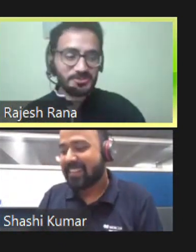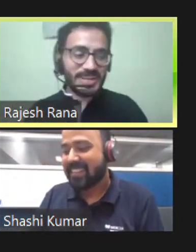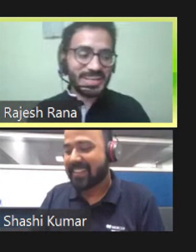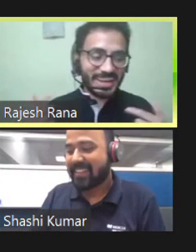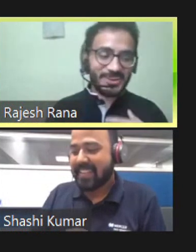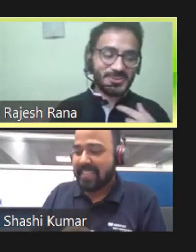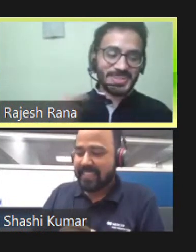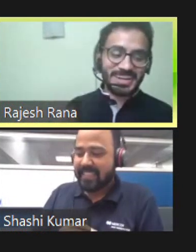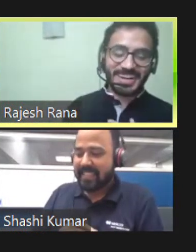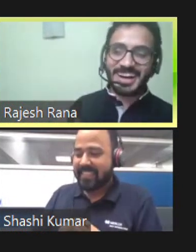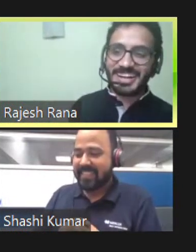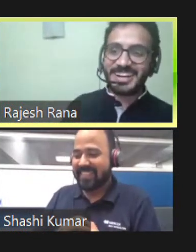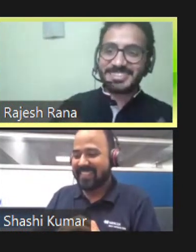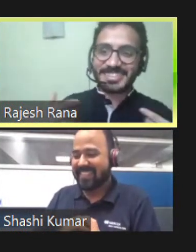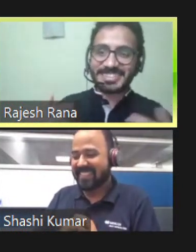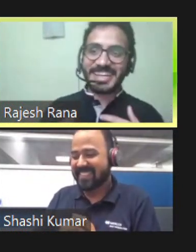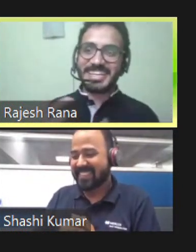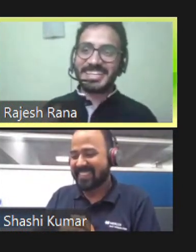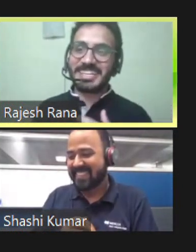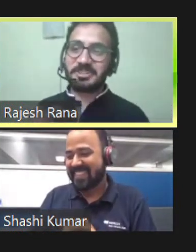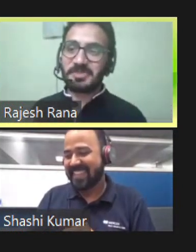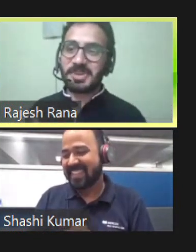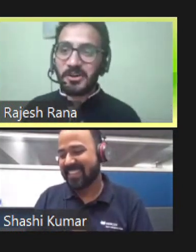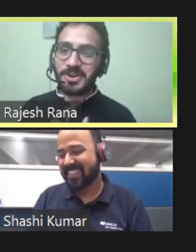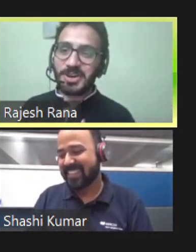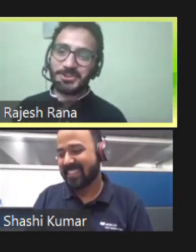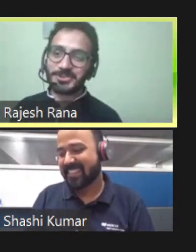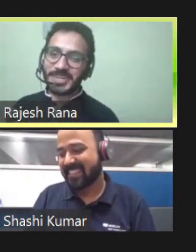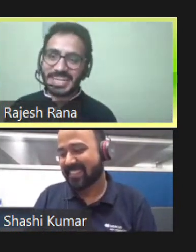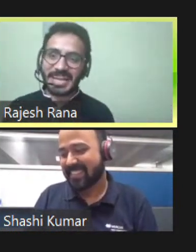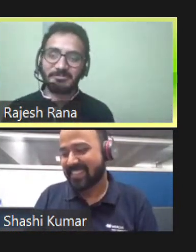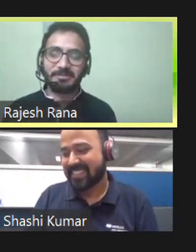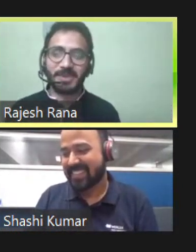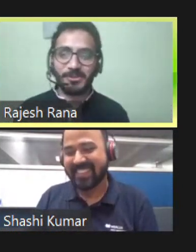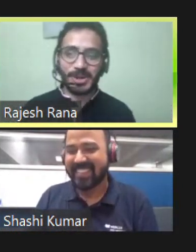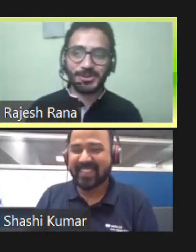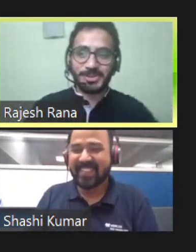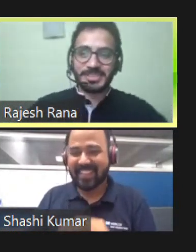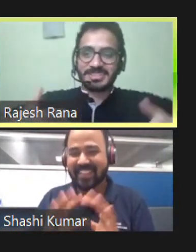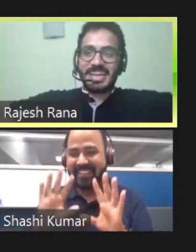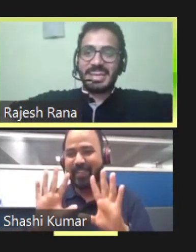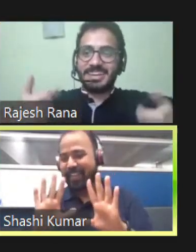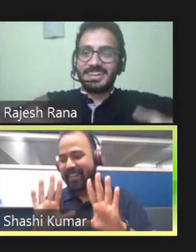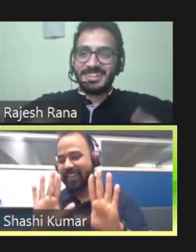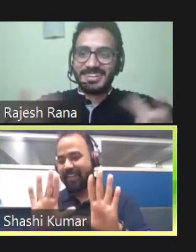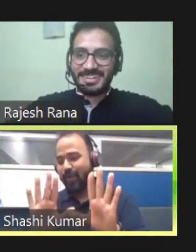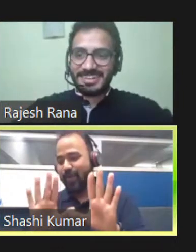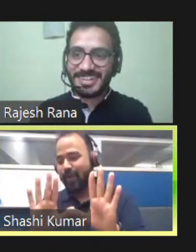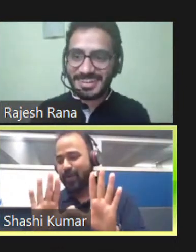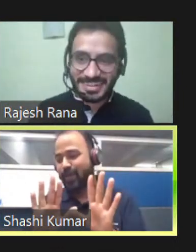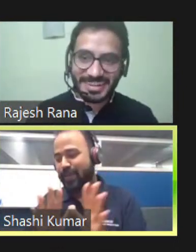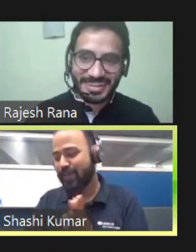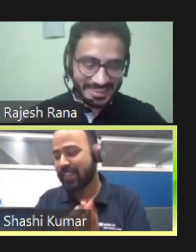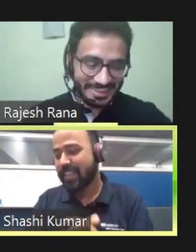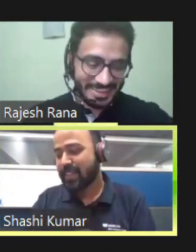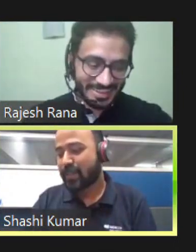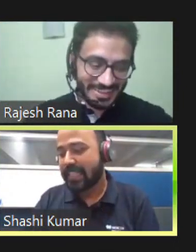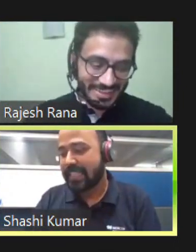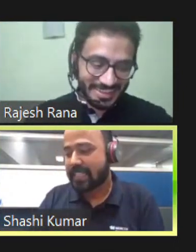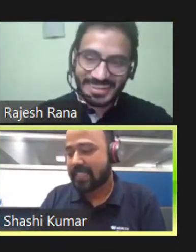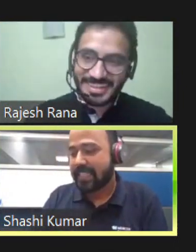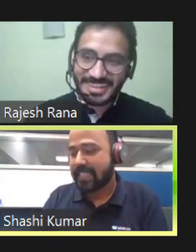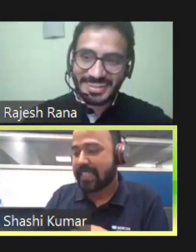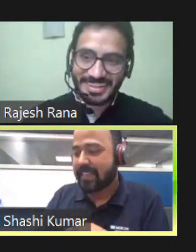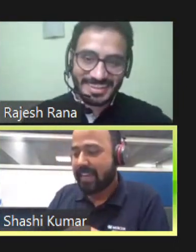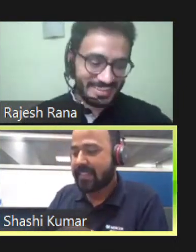there is one answer is again and again coming. How are you? So we can help them. How are you is like. Okay. Hold on. So